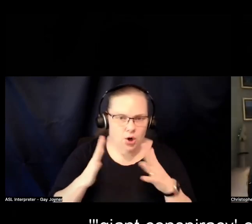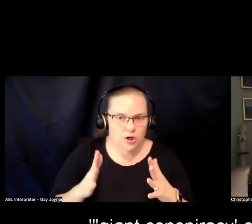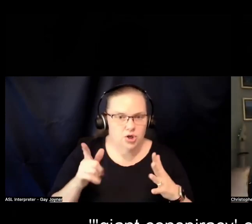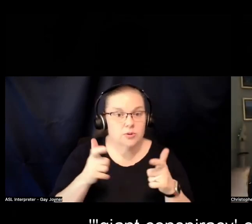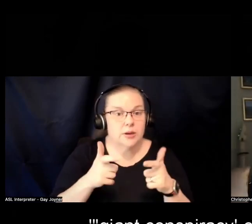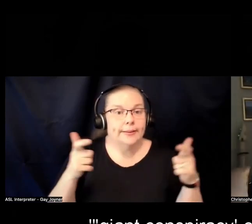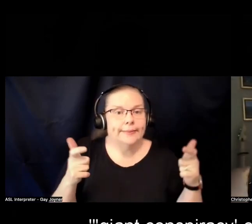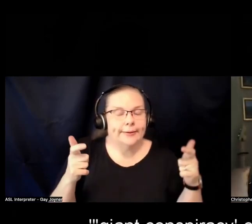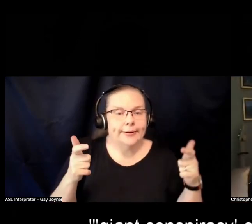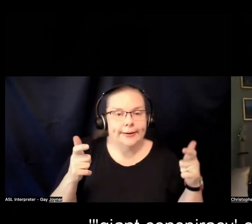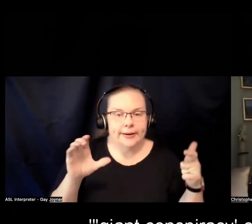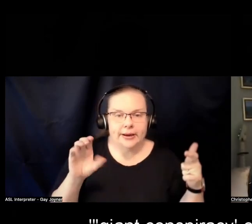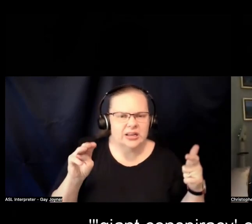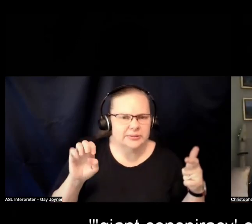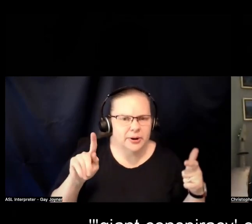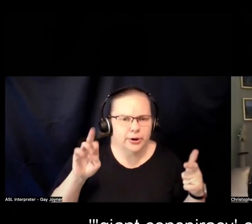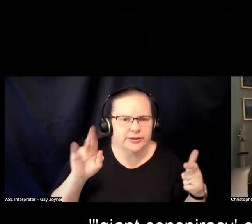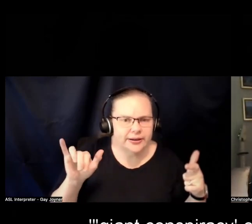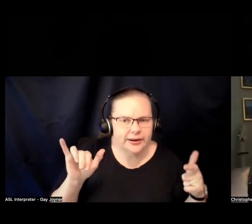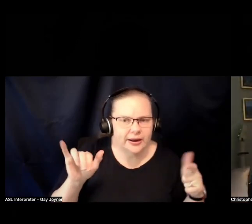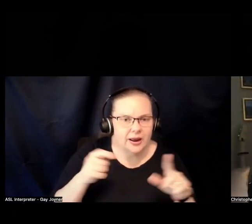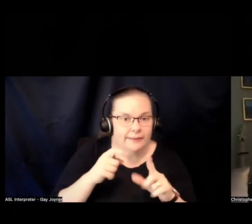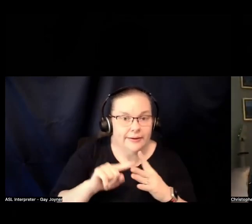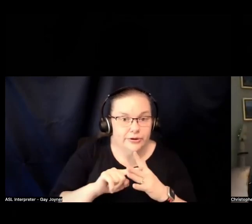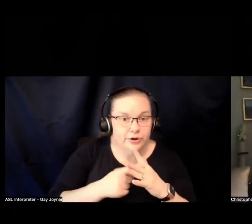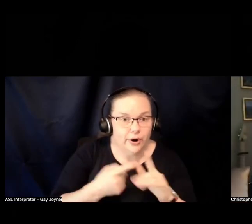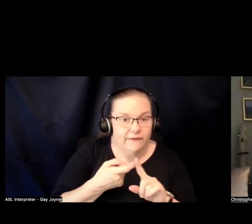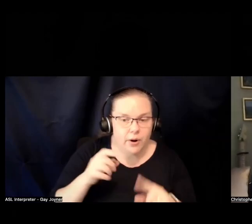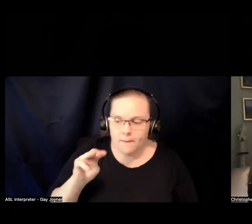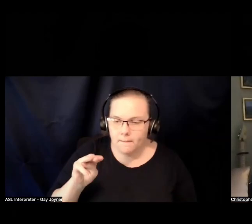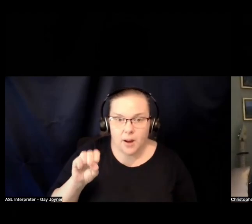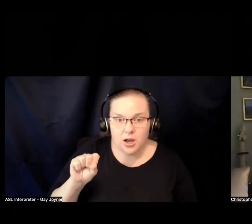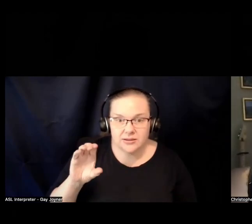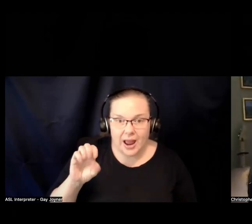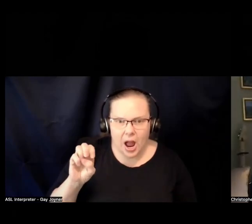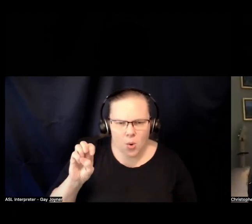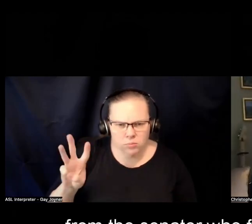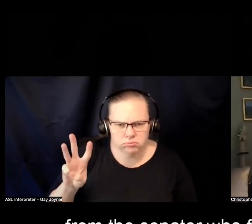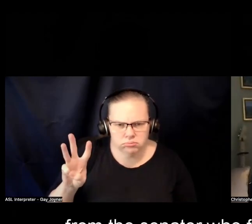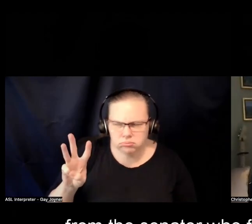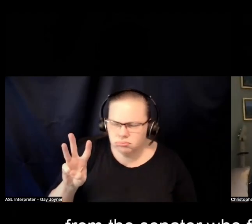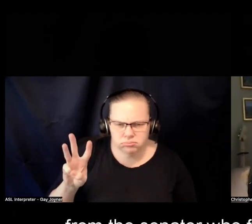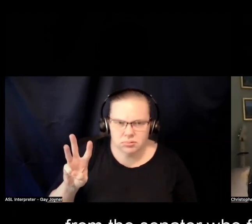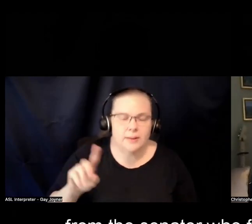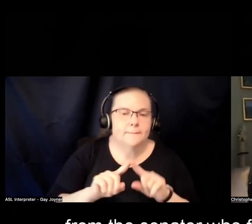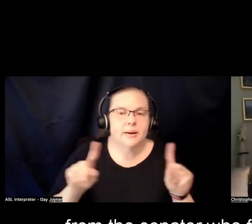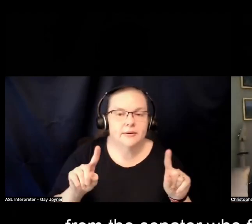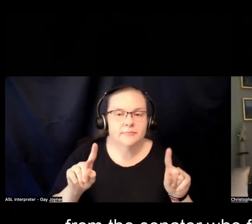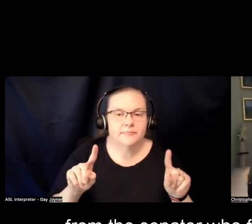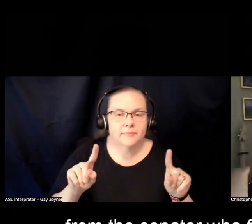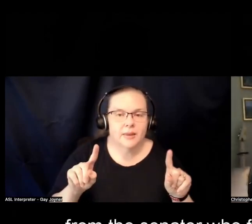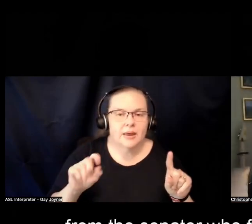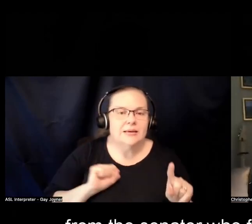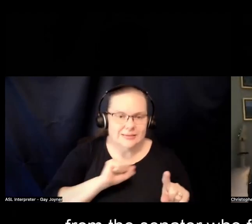giant conspiracy emanating from Moscow, end quote. In response, the letter of termination from the senator who fired her was